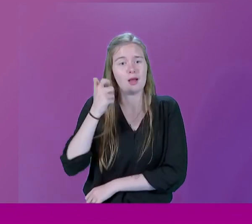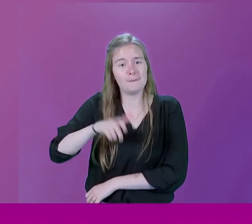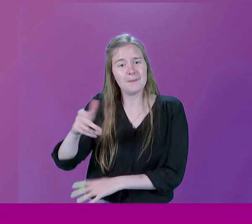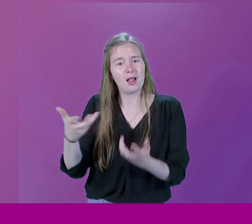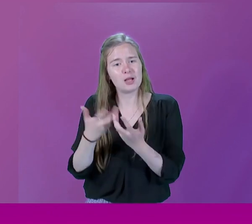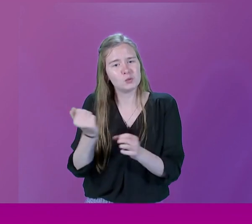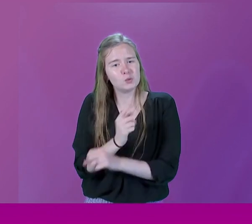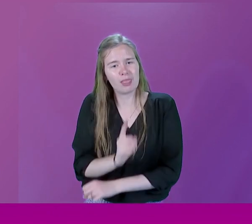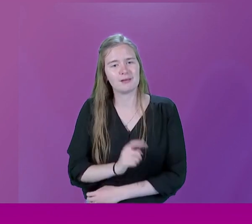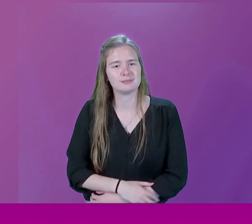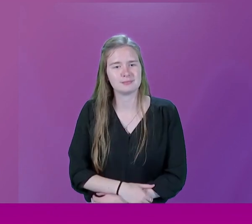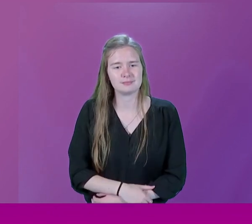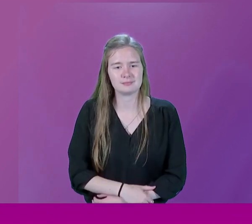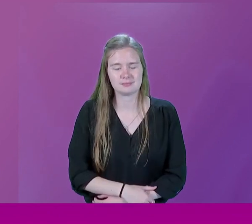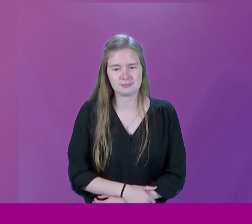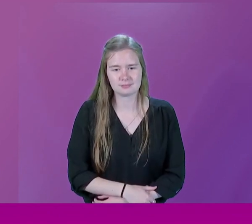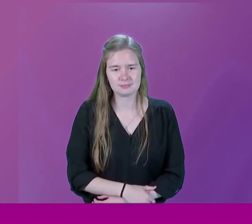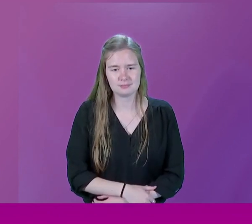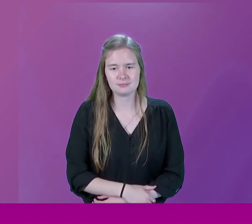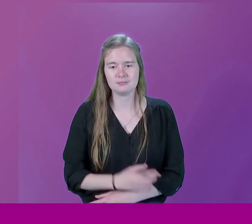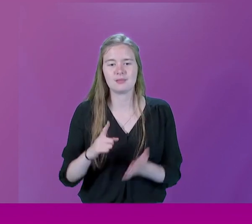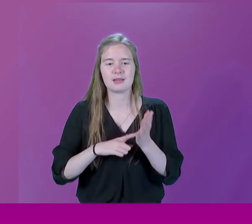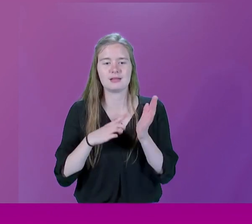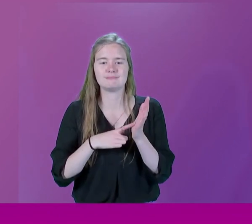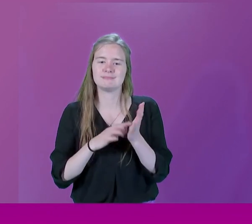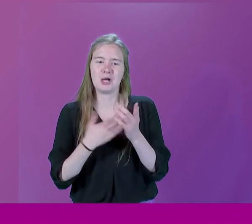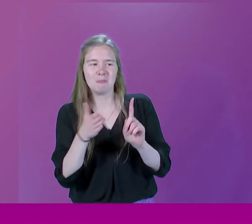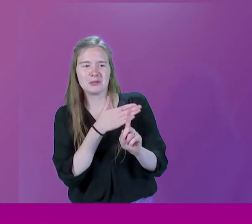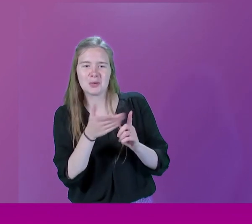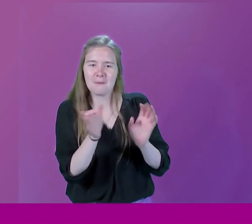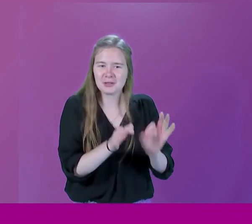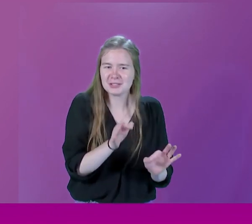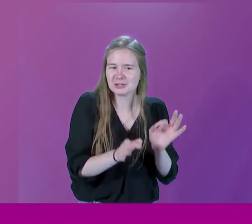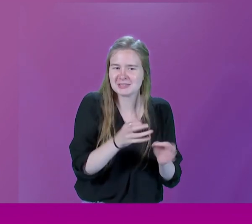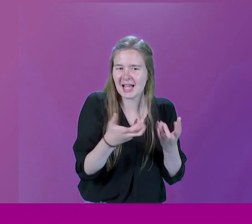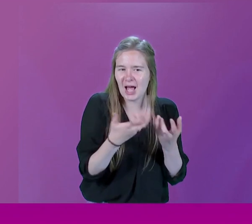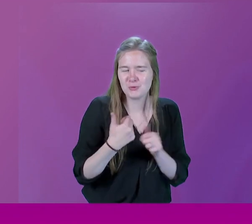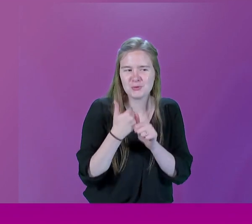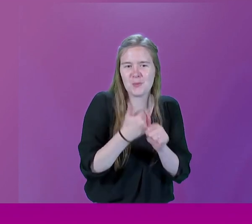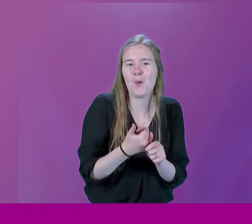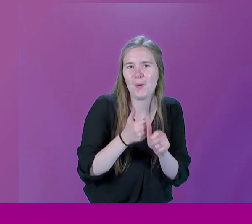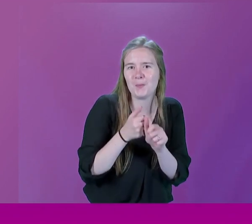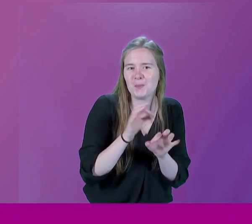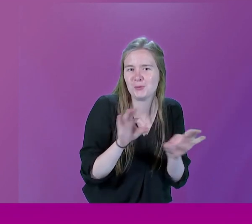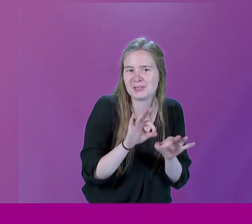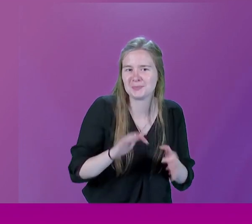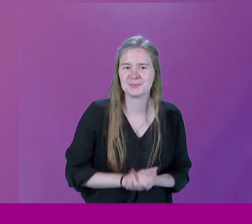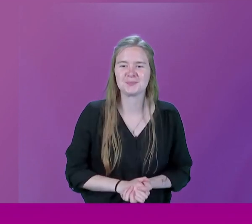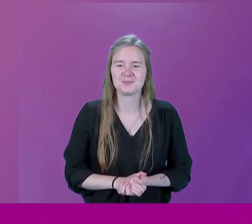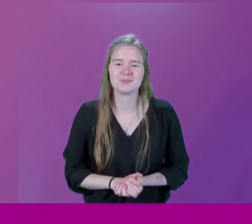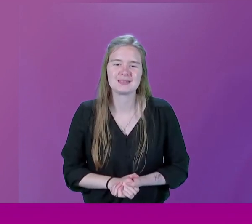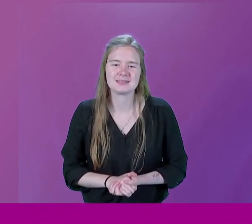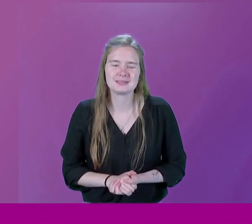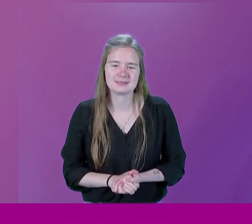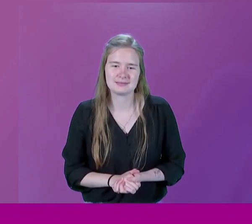people. So what could we be doing to persuade politicians to be doing more to support music in this country? Well, I don't